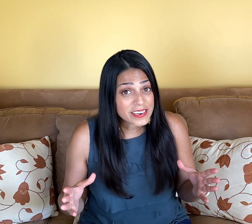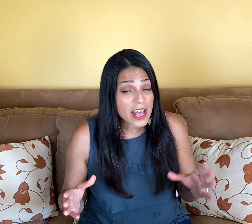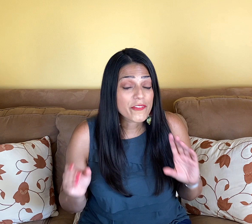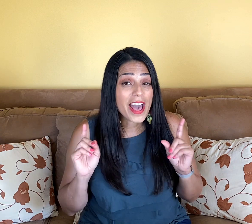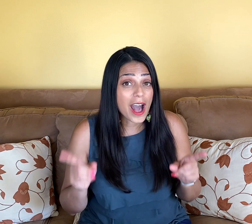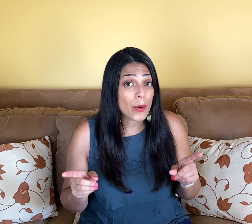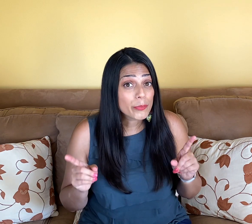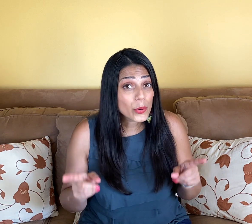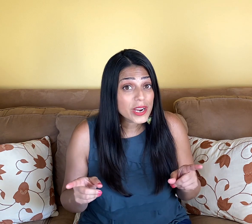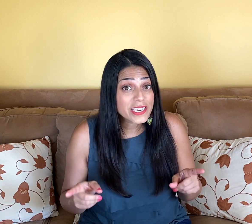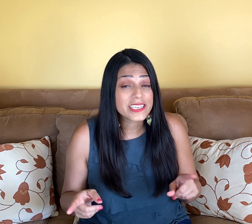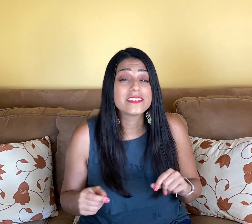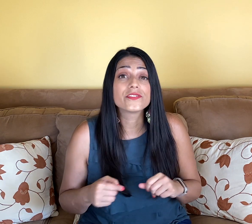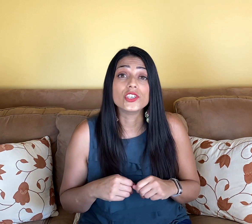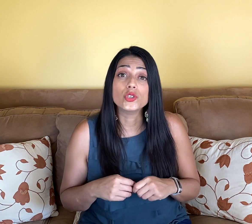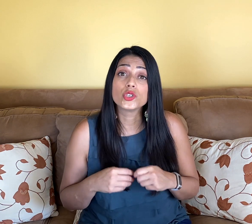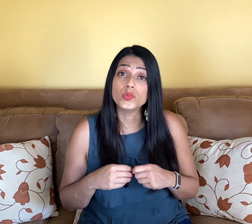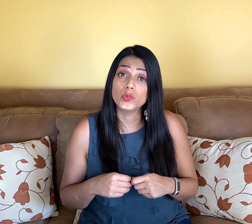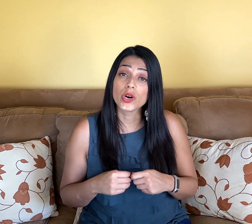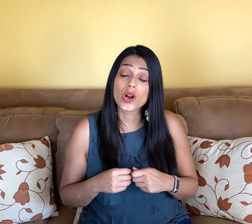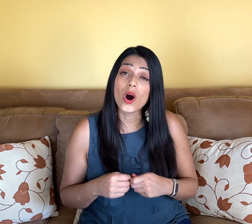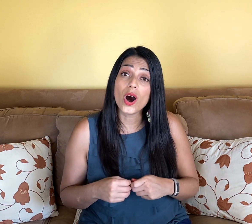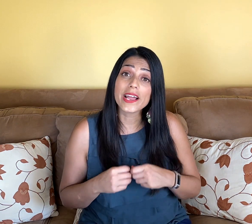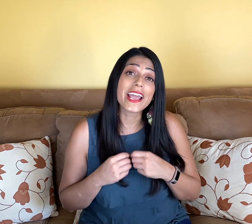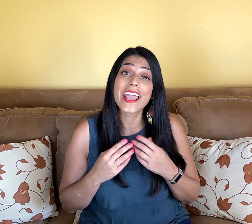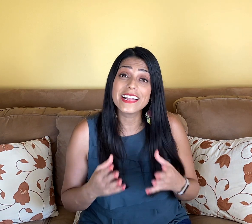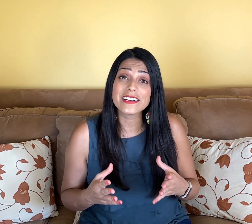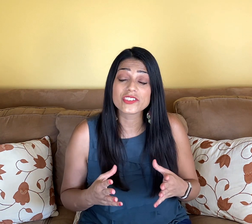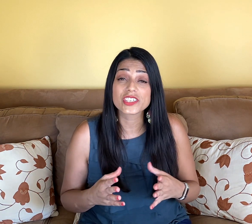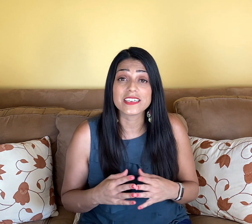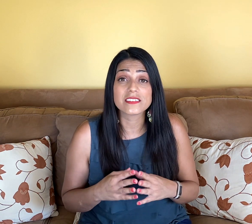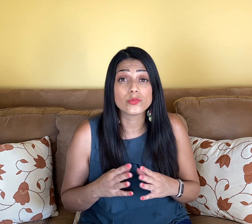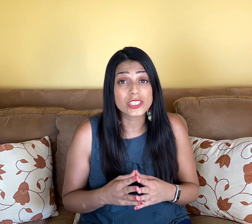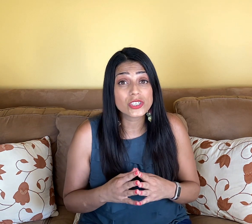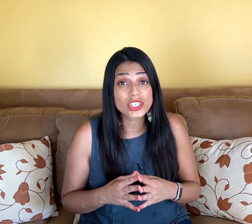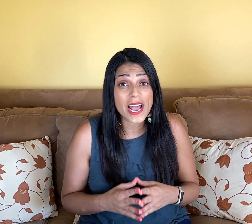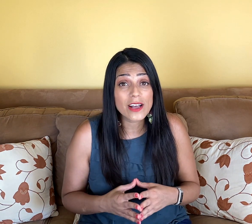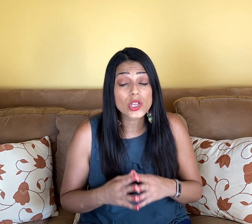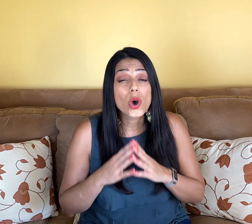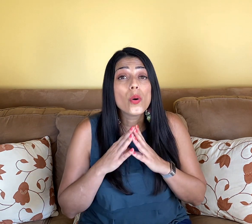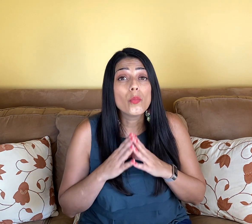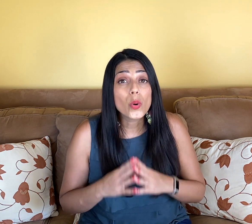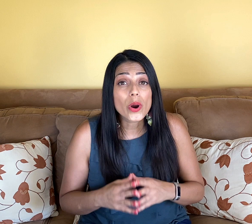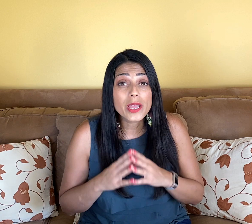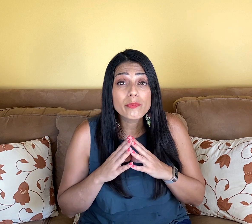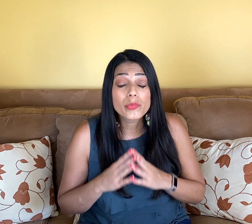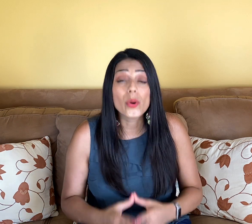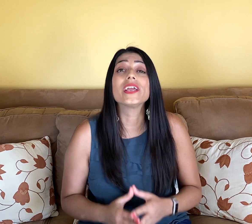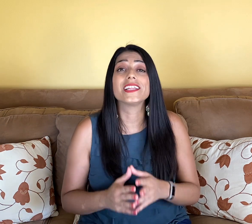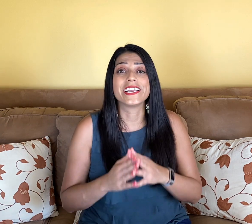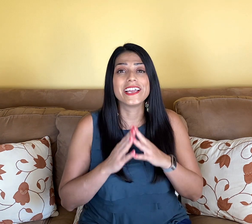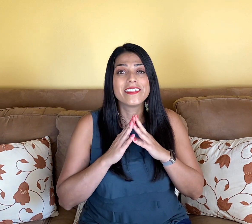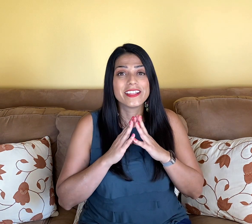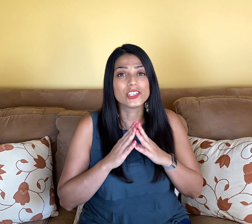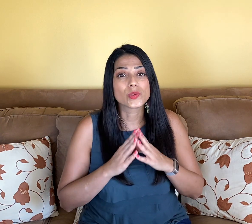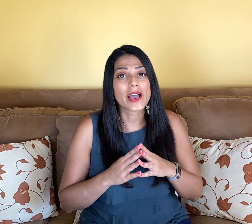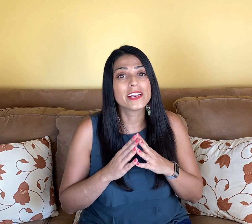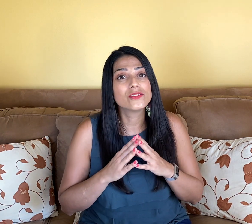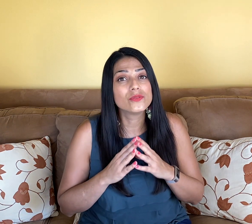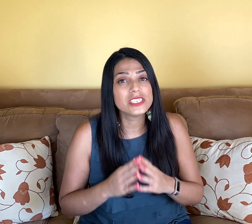enough how important it is for you to work on hand exercises with your child, more importantly than trying to teach